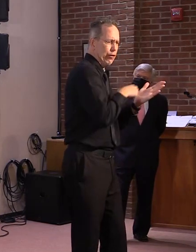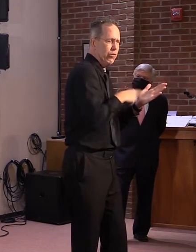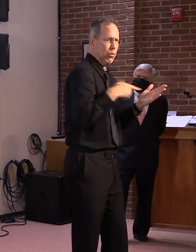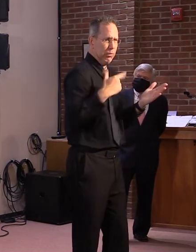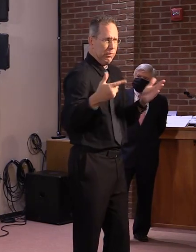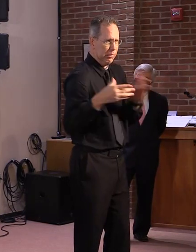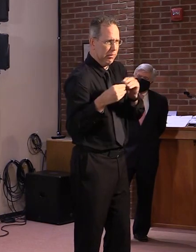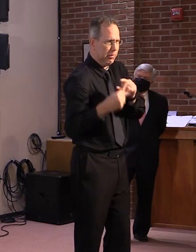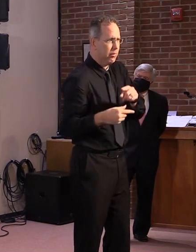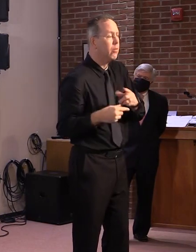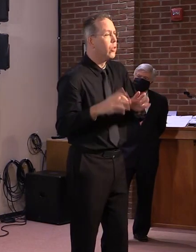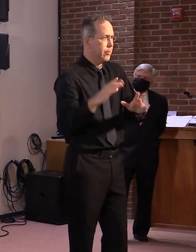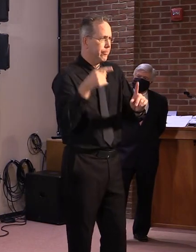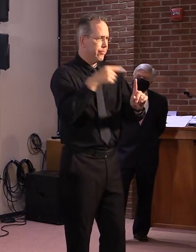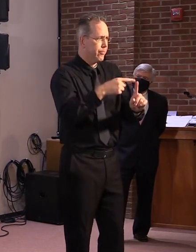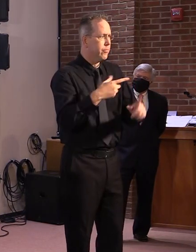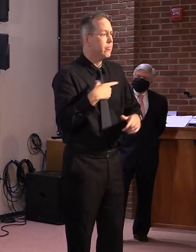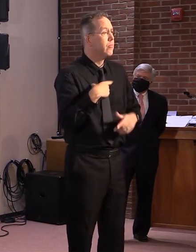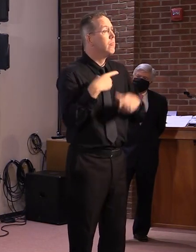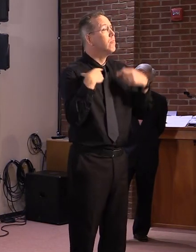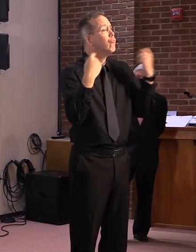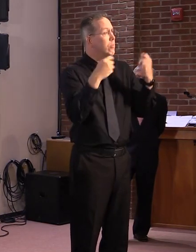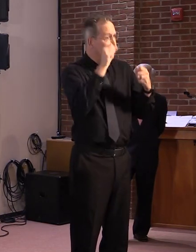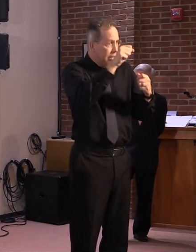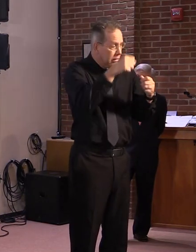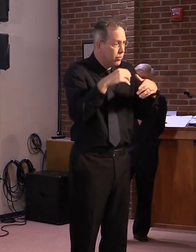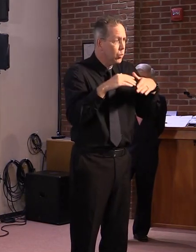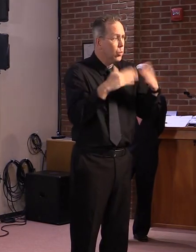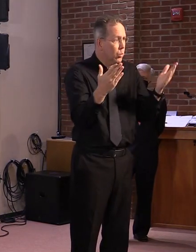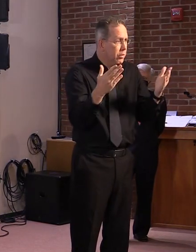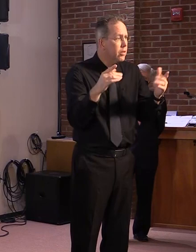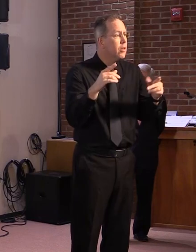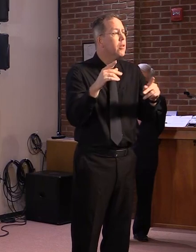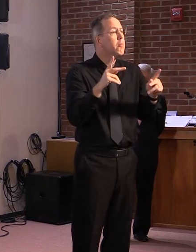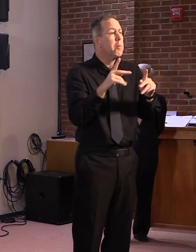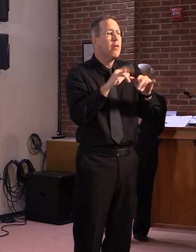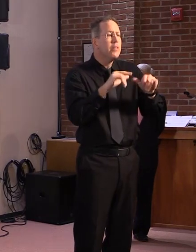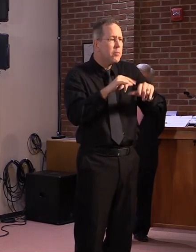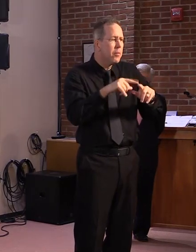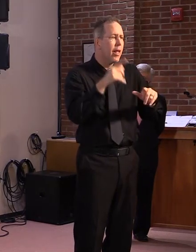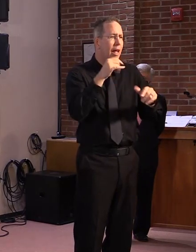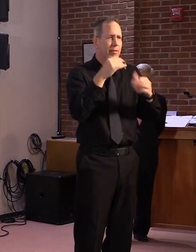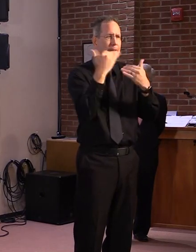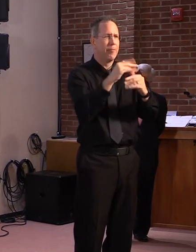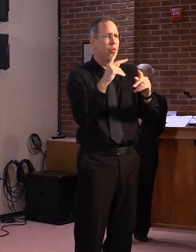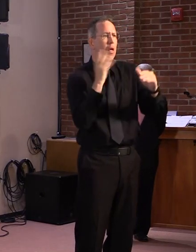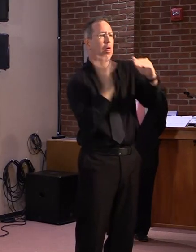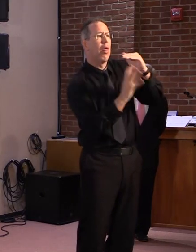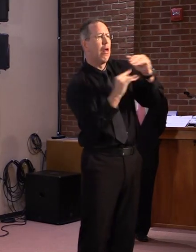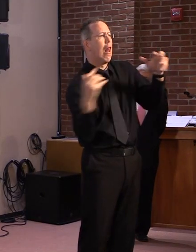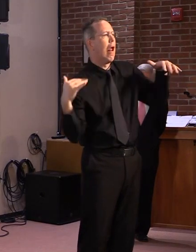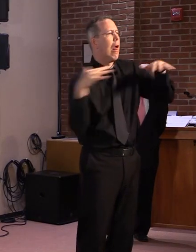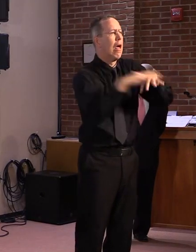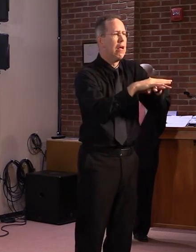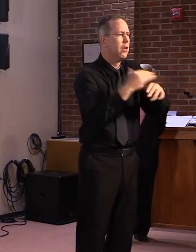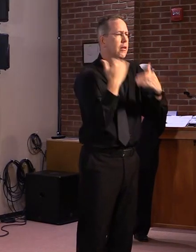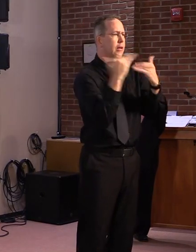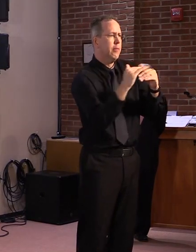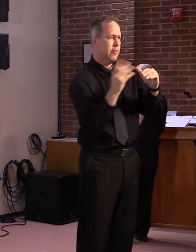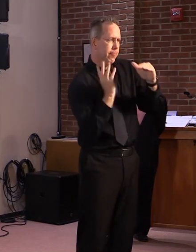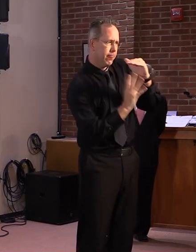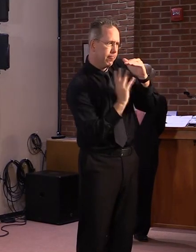The gathering size is limited, obviously, and you have to maintain a physical separation. A